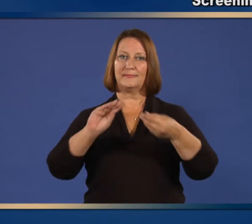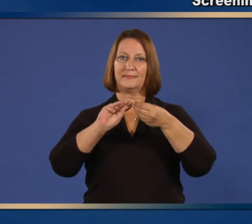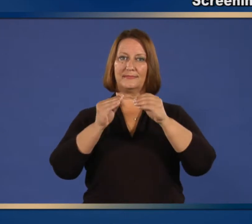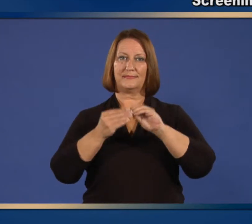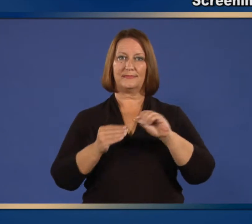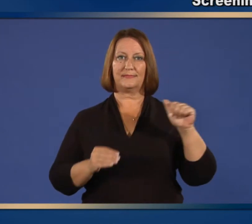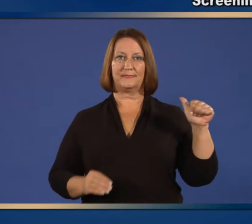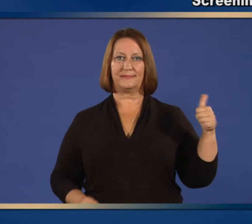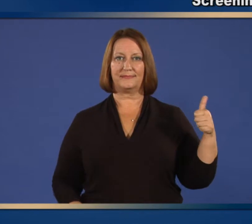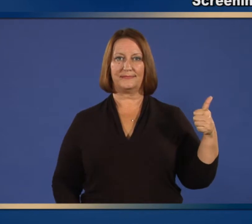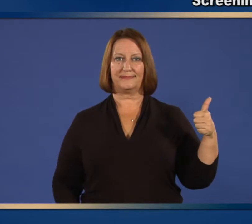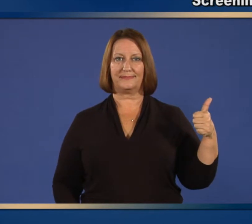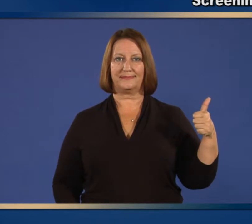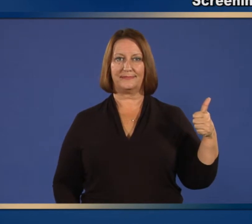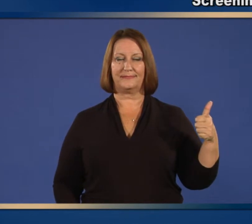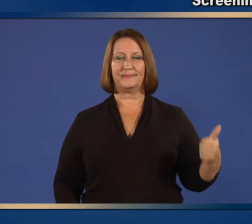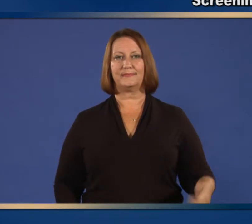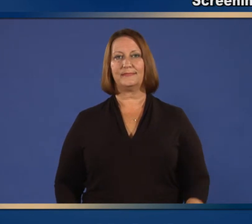10.